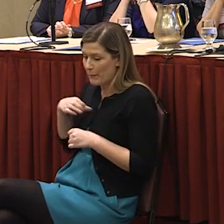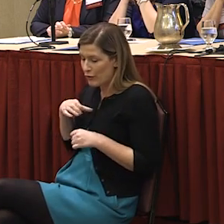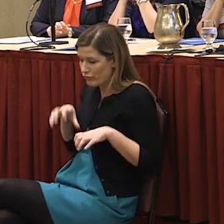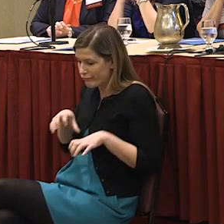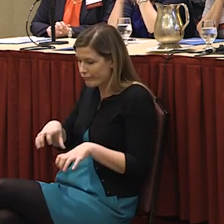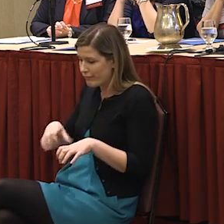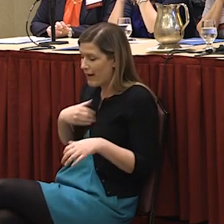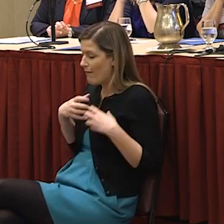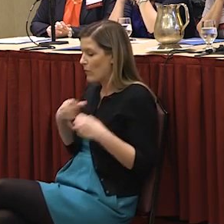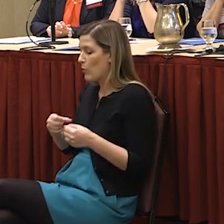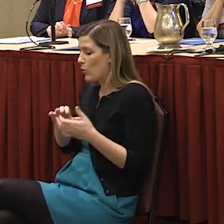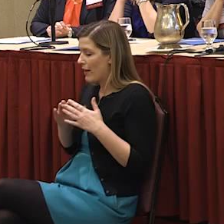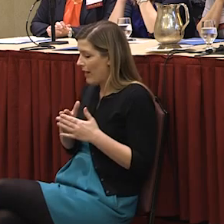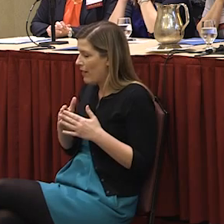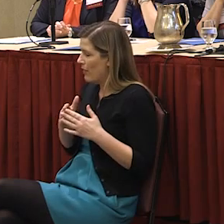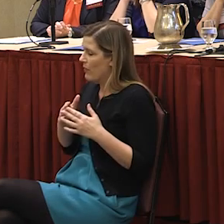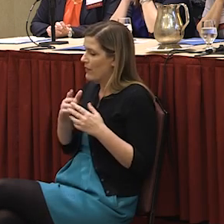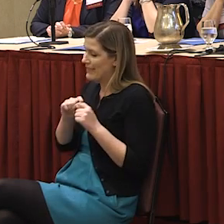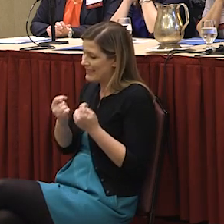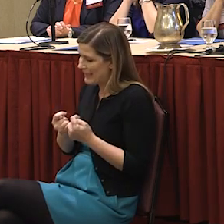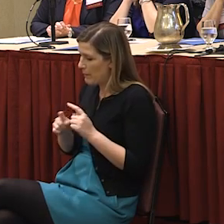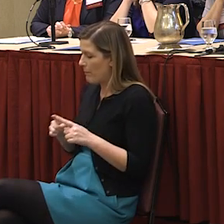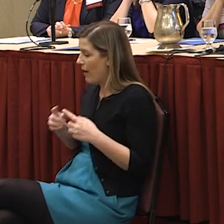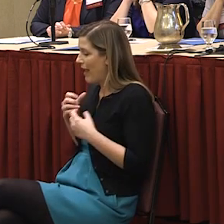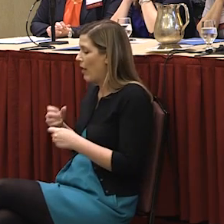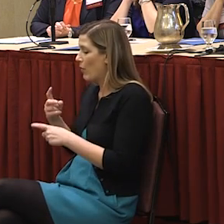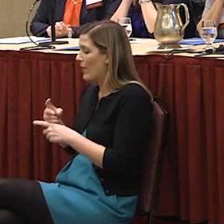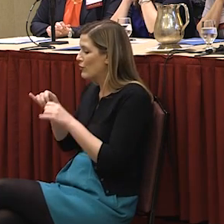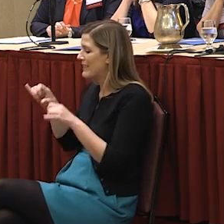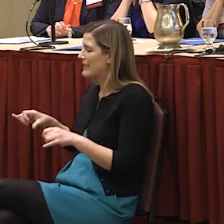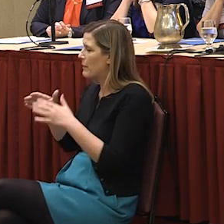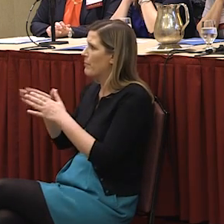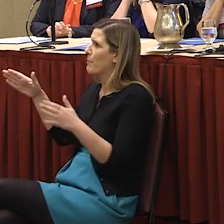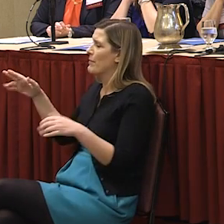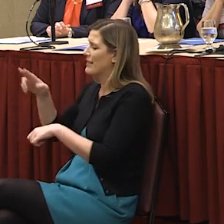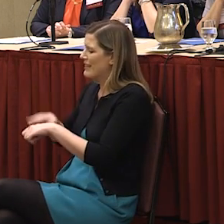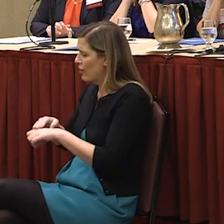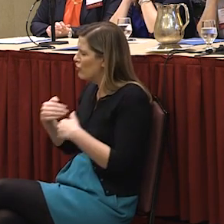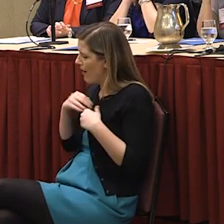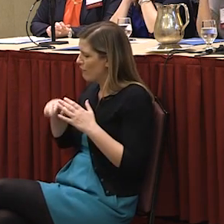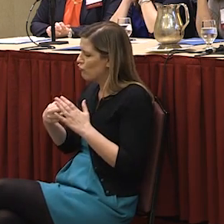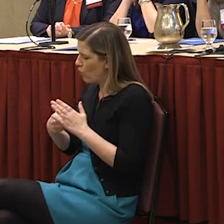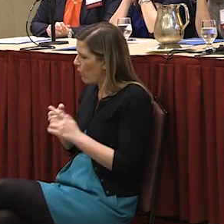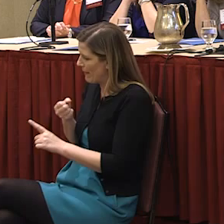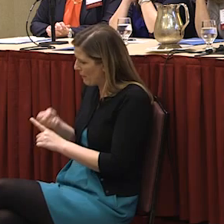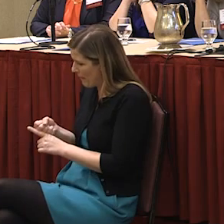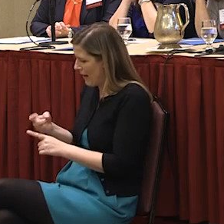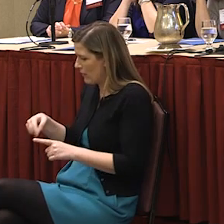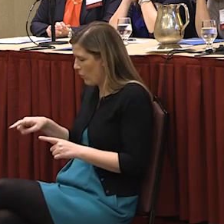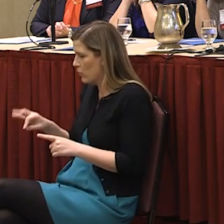have community health teams that they're going to discuss further, but healthcare systems nationwide all have a role in impacting our social